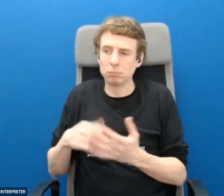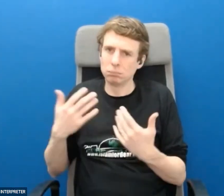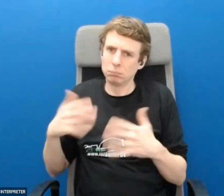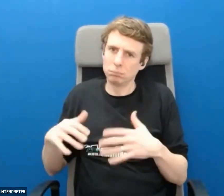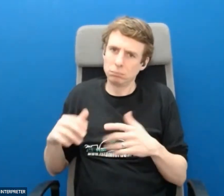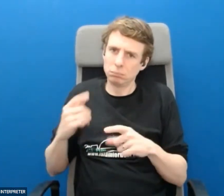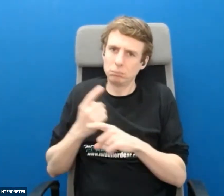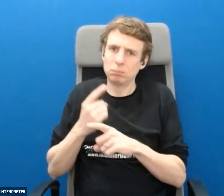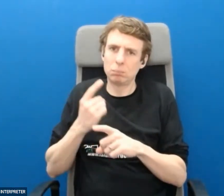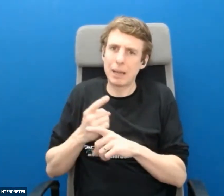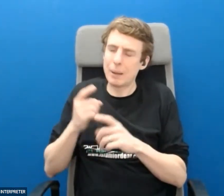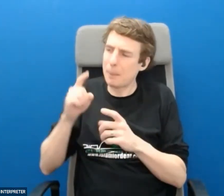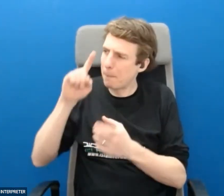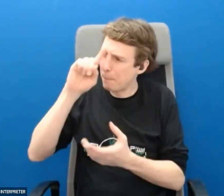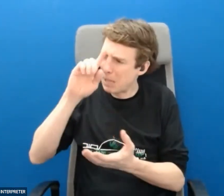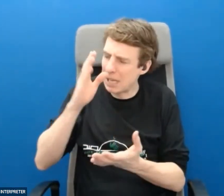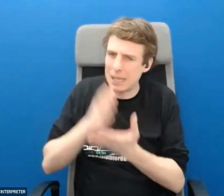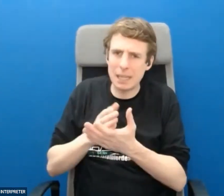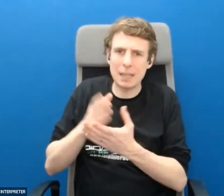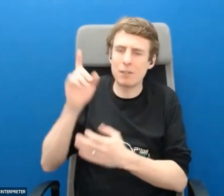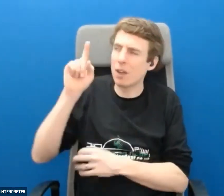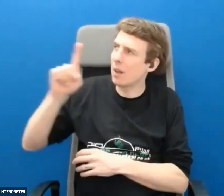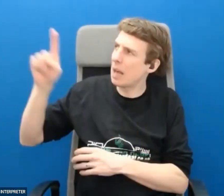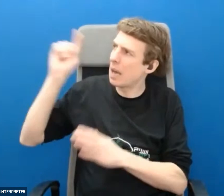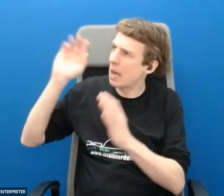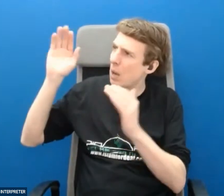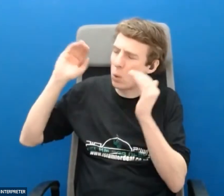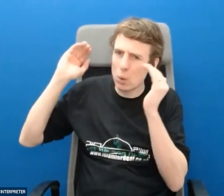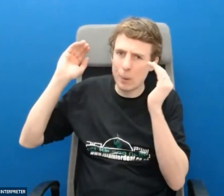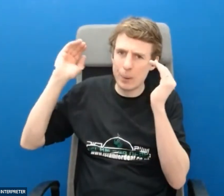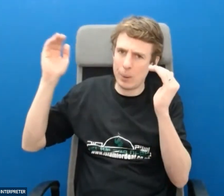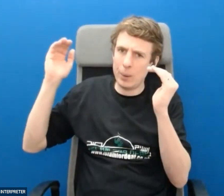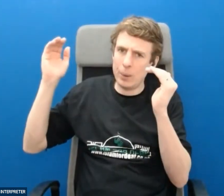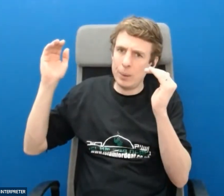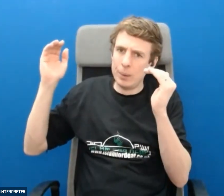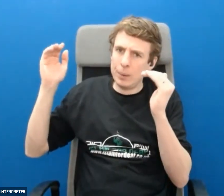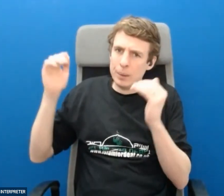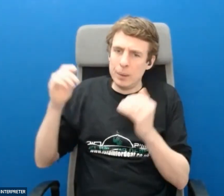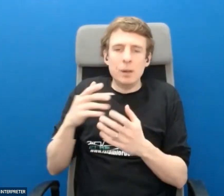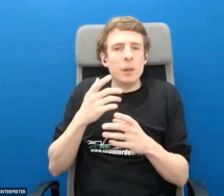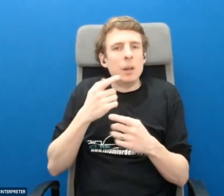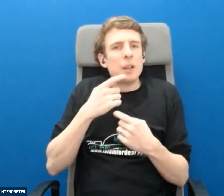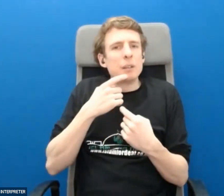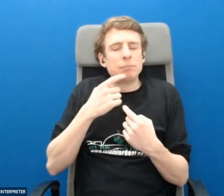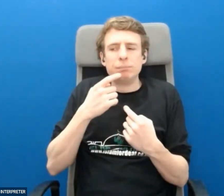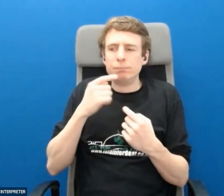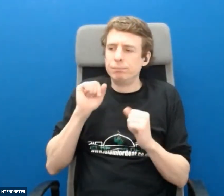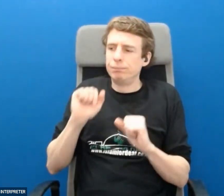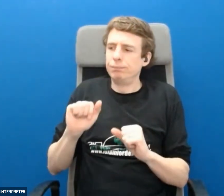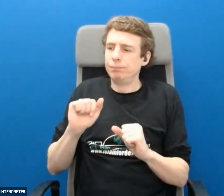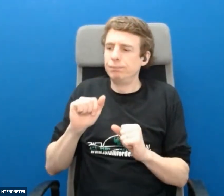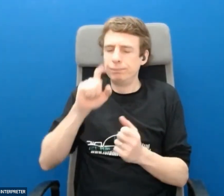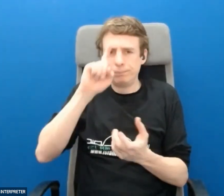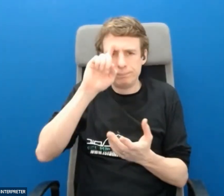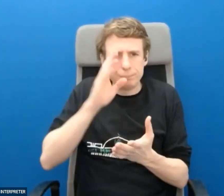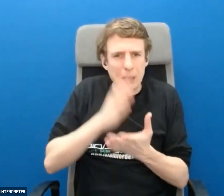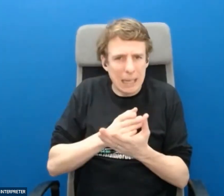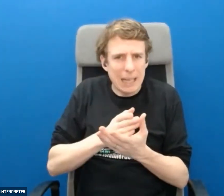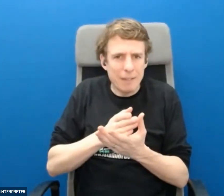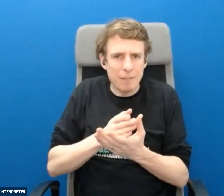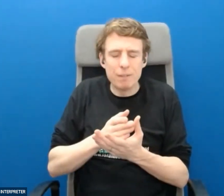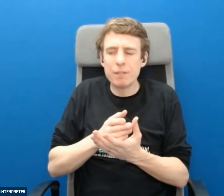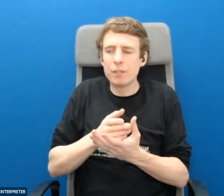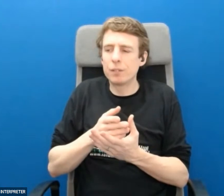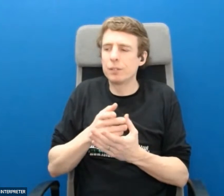High. And he uses the belief of Allah the Most High and some of the concepts behind belief in Allah as